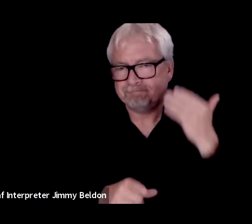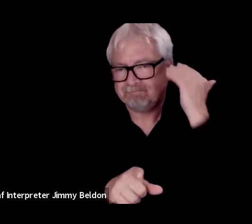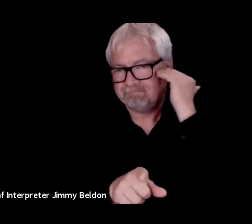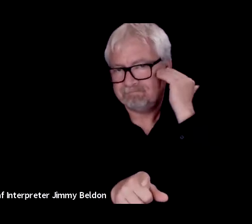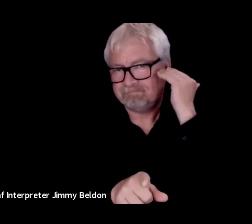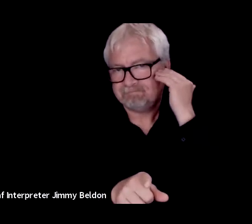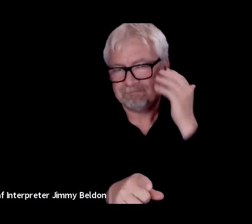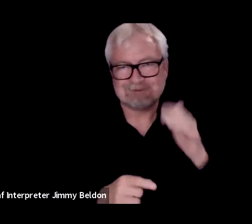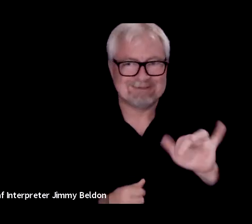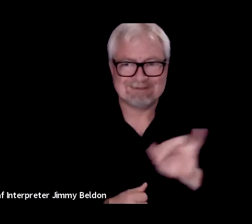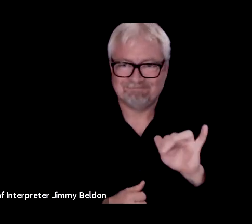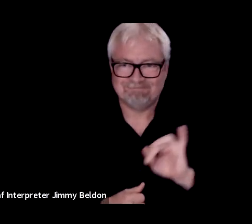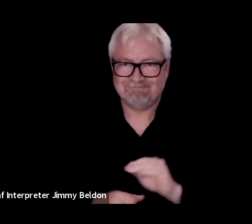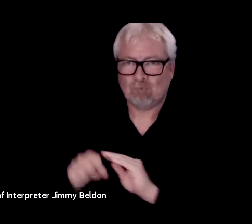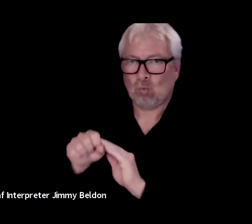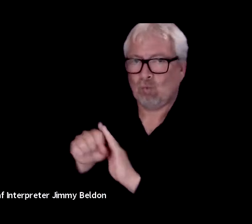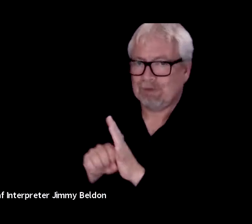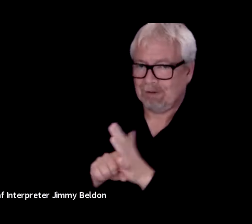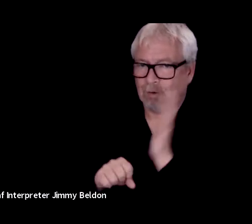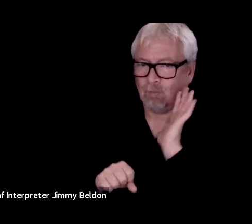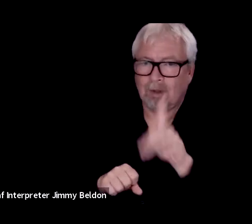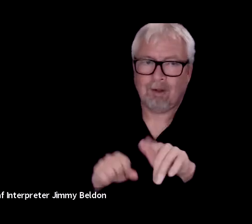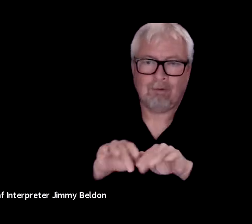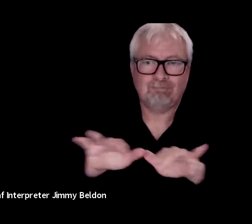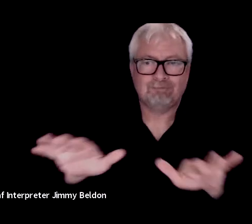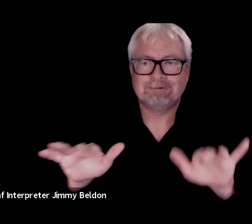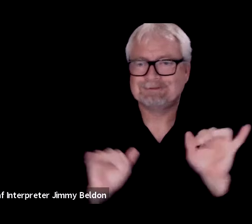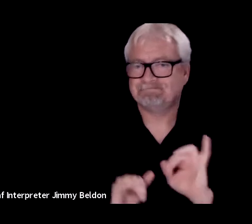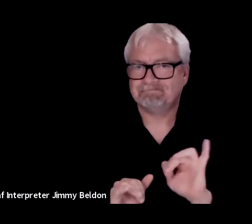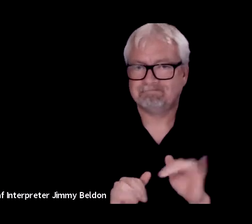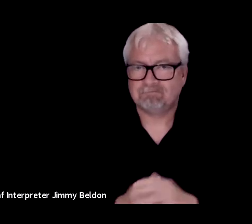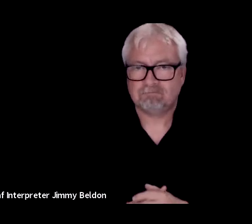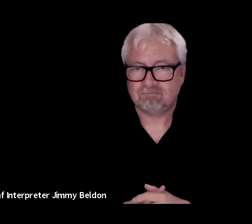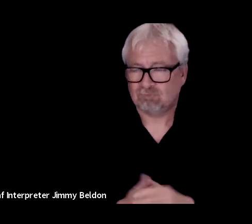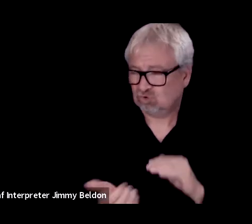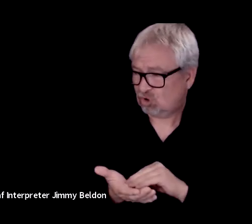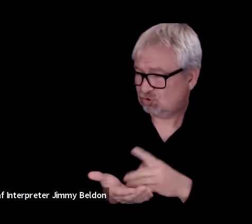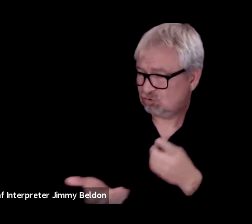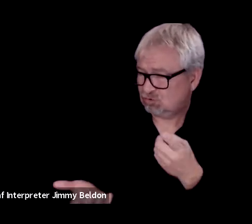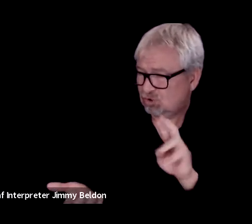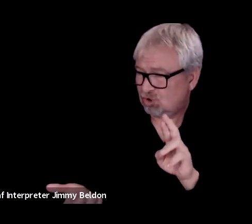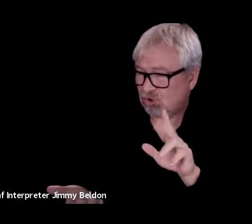rates, Ruth, could you say anything more specific?